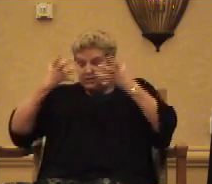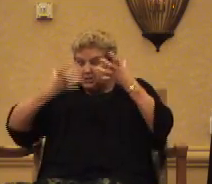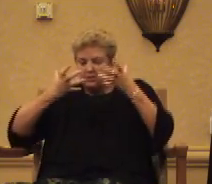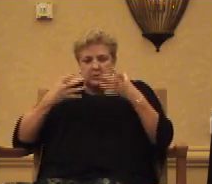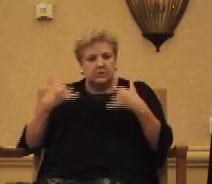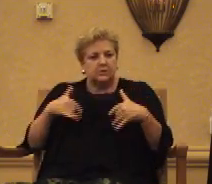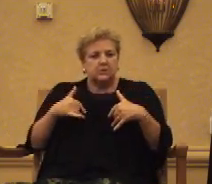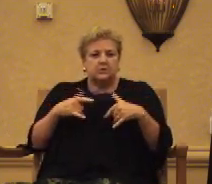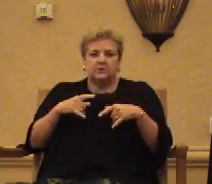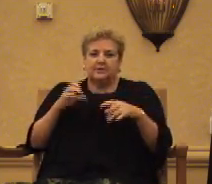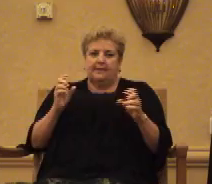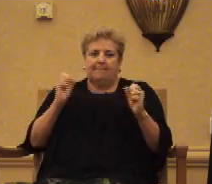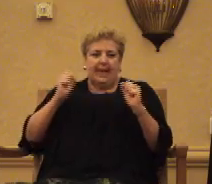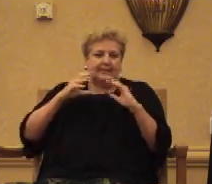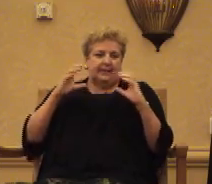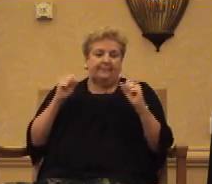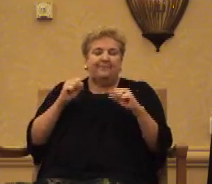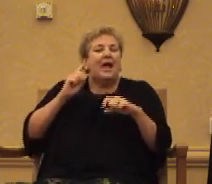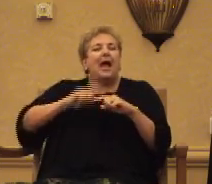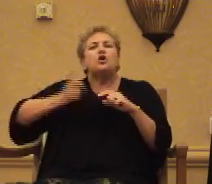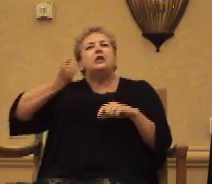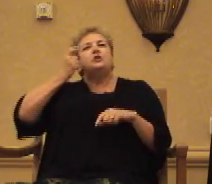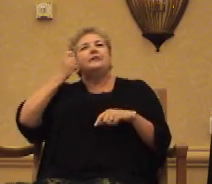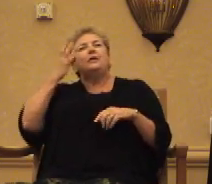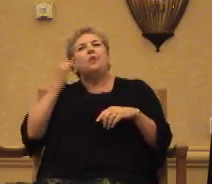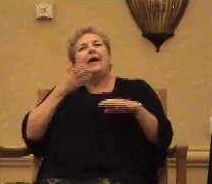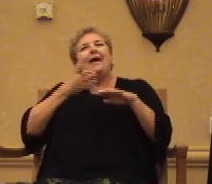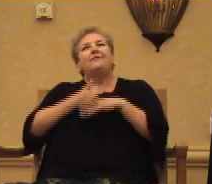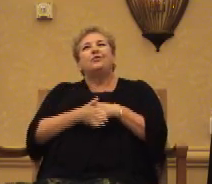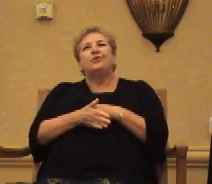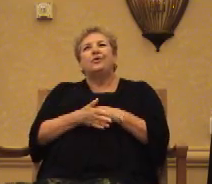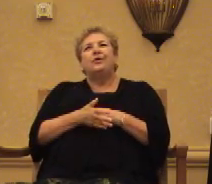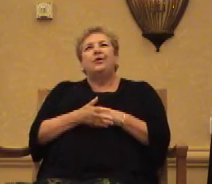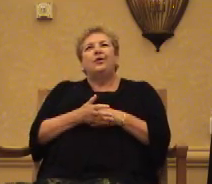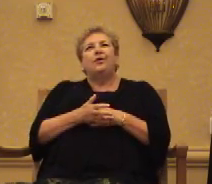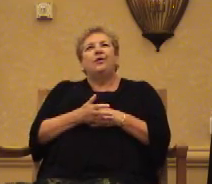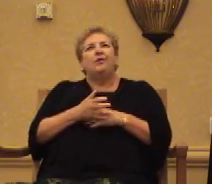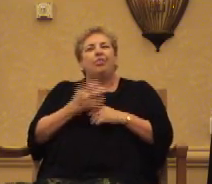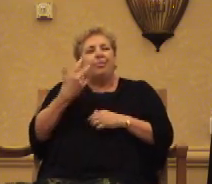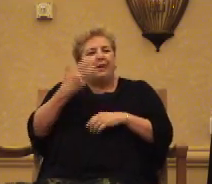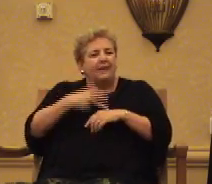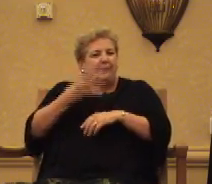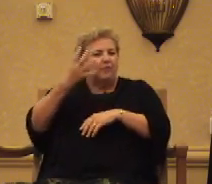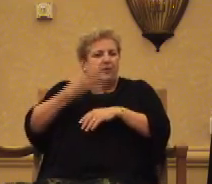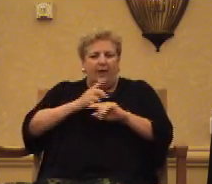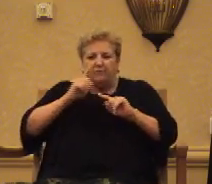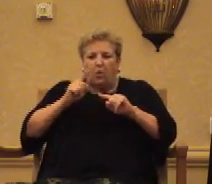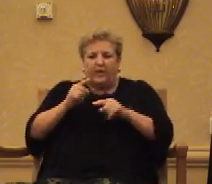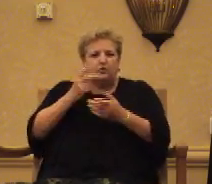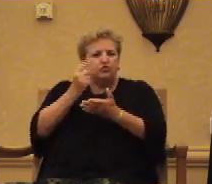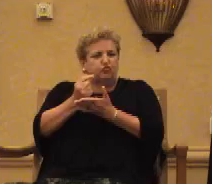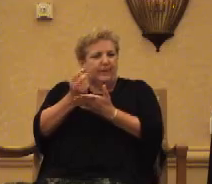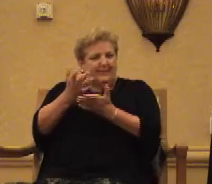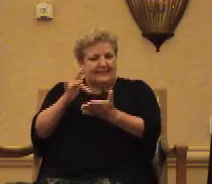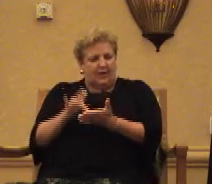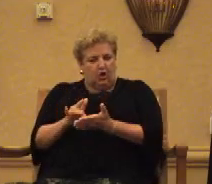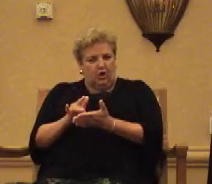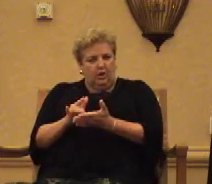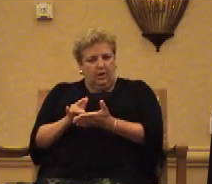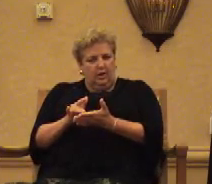couldn't understand why it is after 3 or 4 treatment centers, after you finally get it, you've been